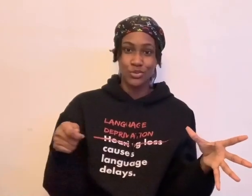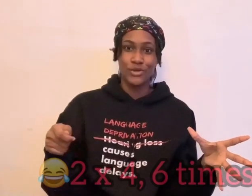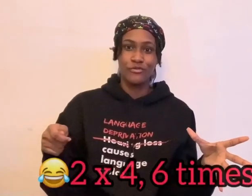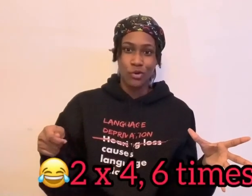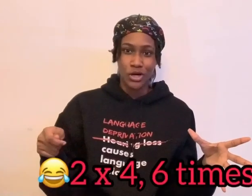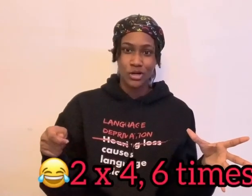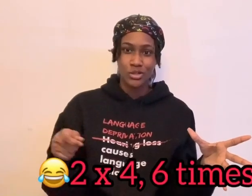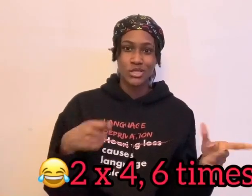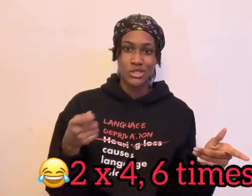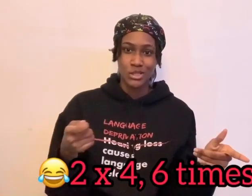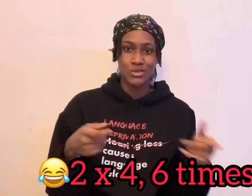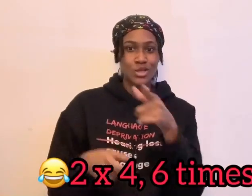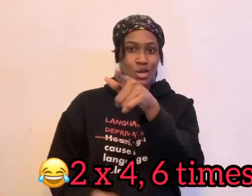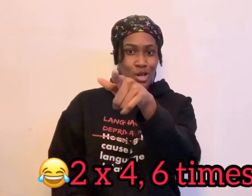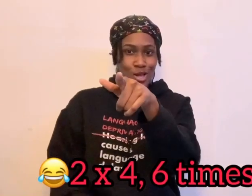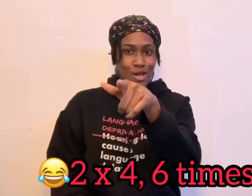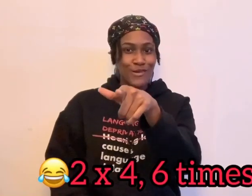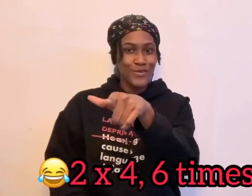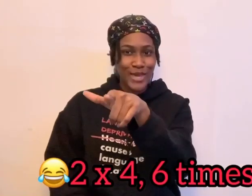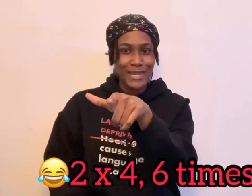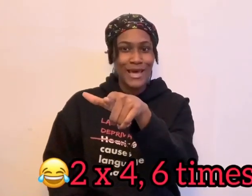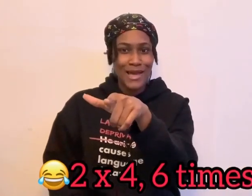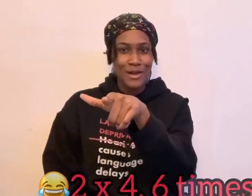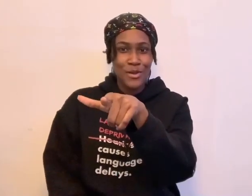for six things. If you get that,